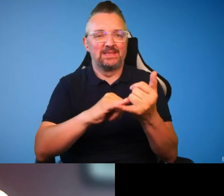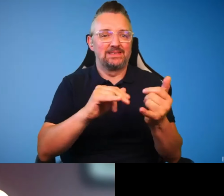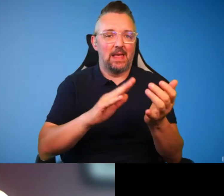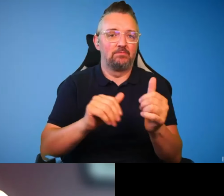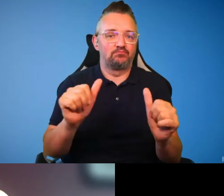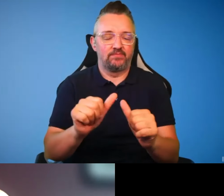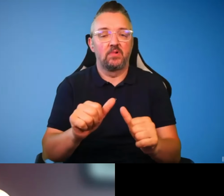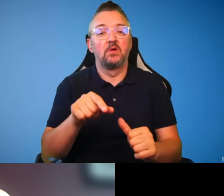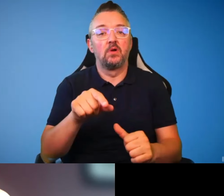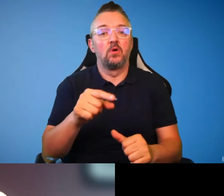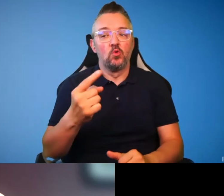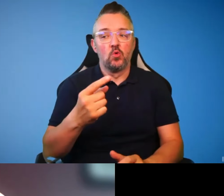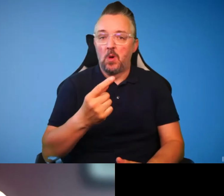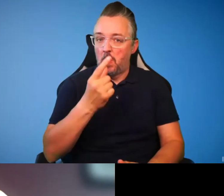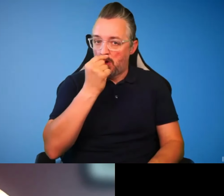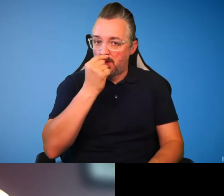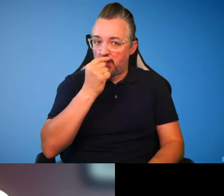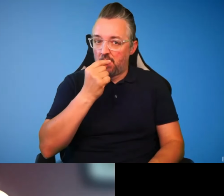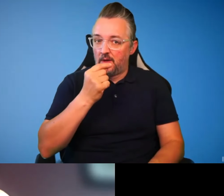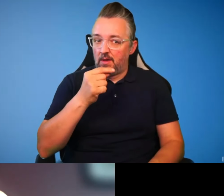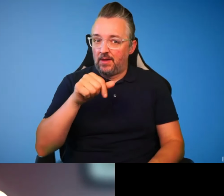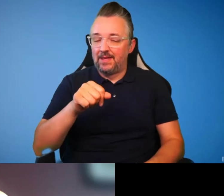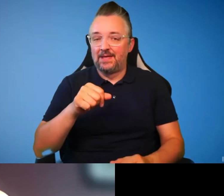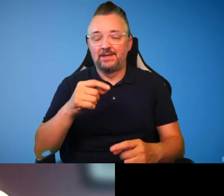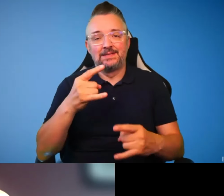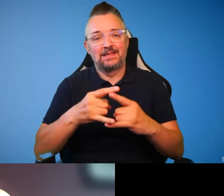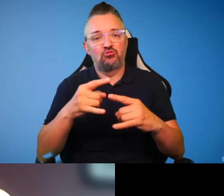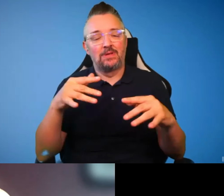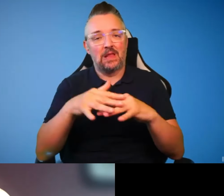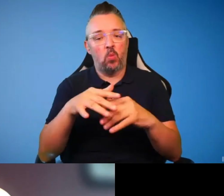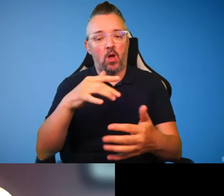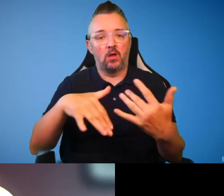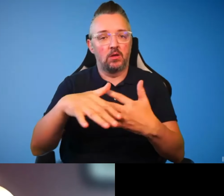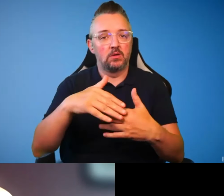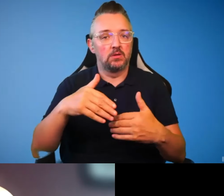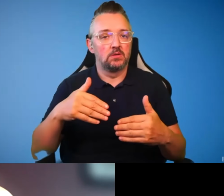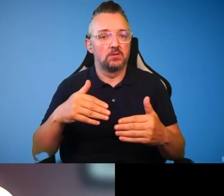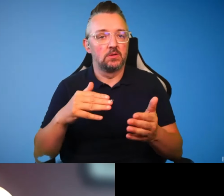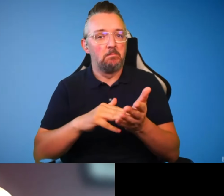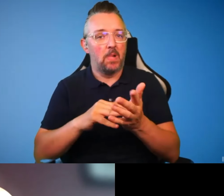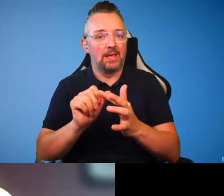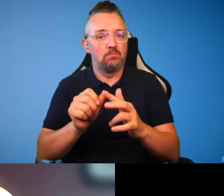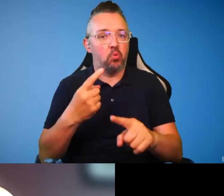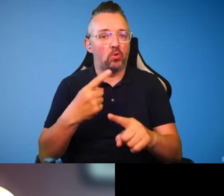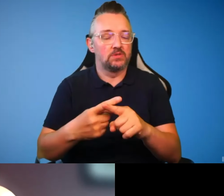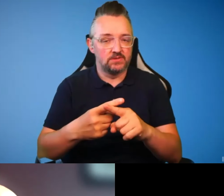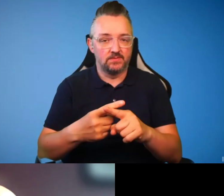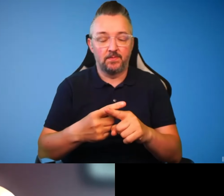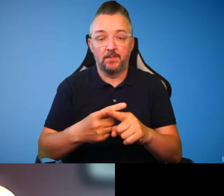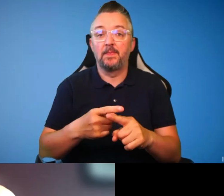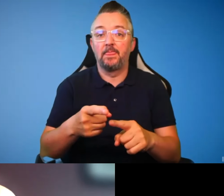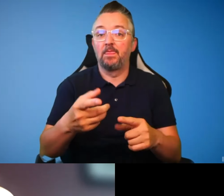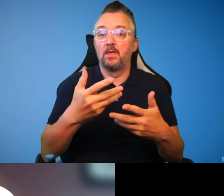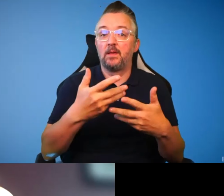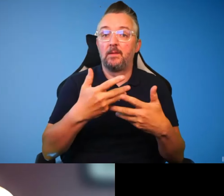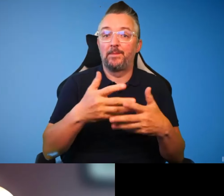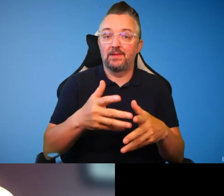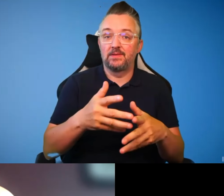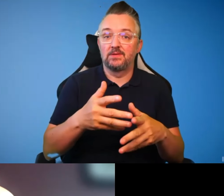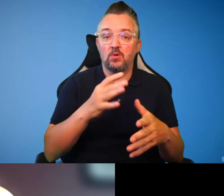be in sexual networks where monkeypox is present. So we started working on that with various